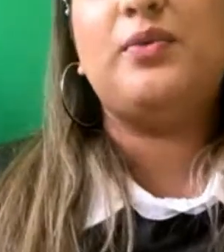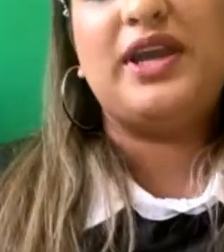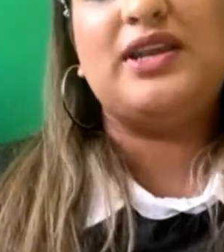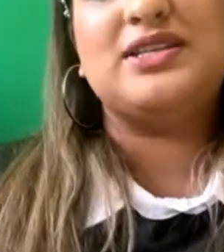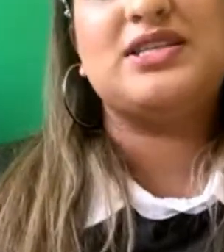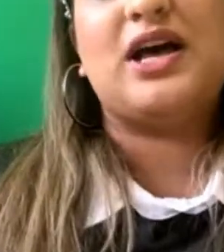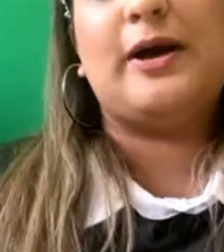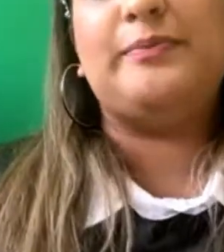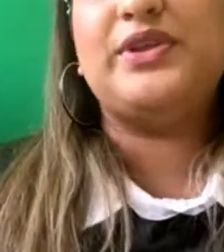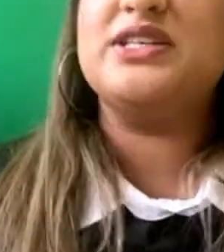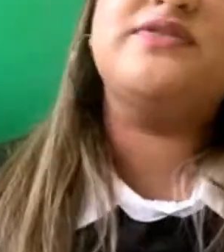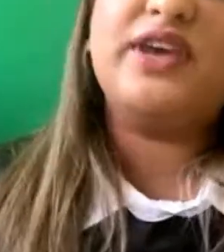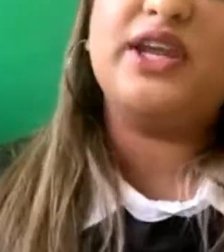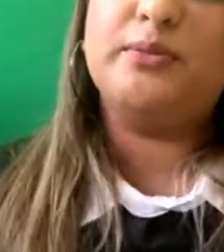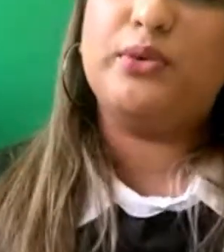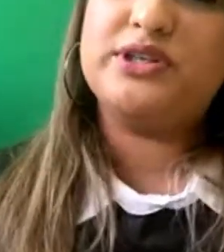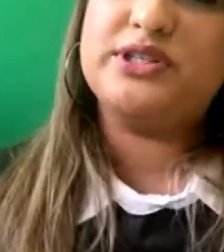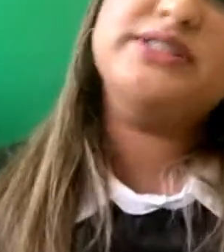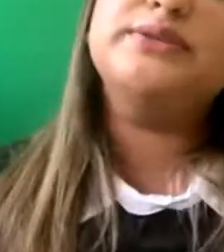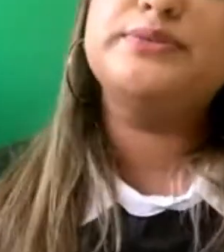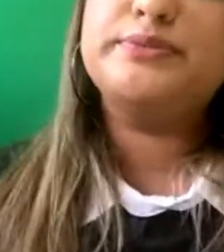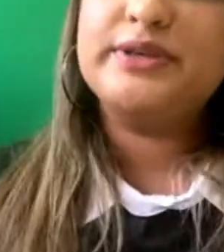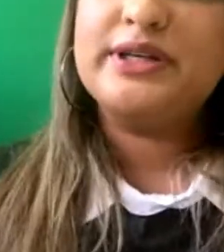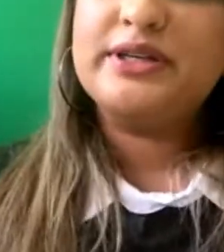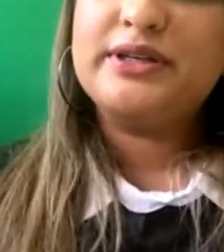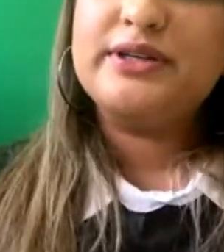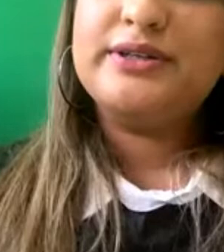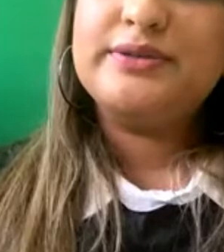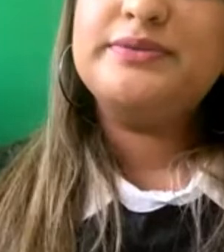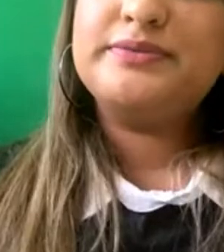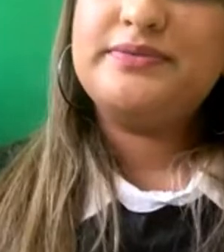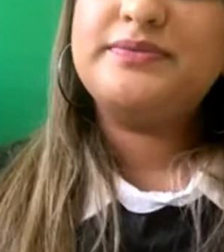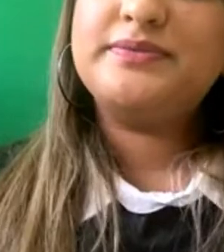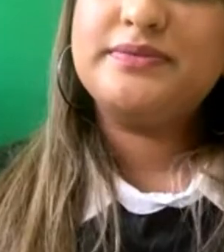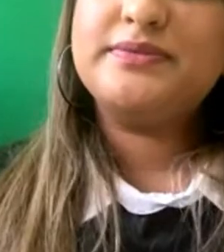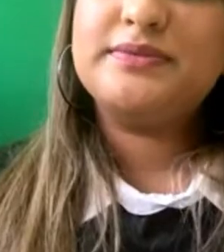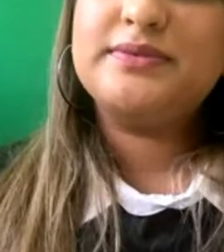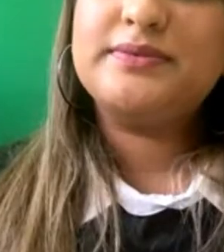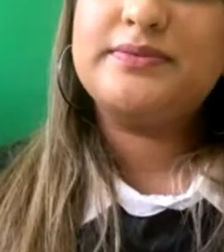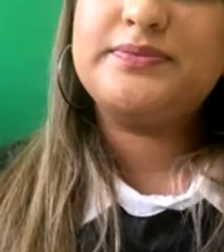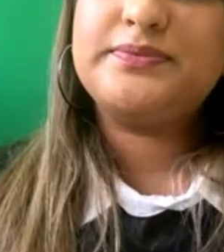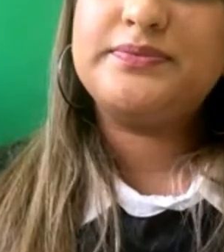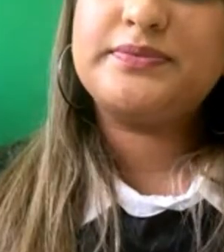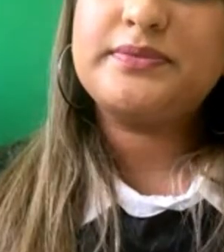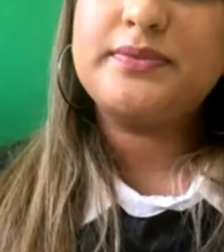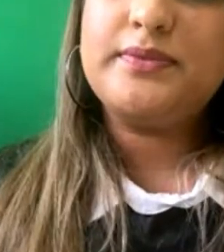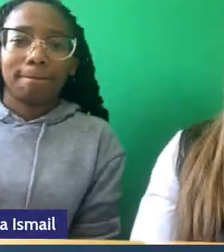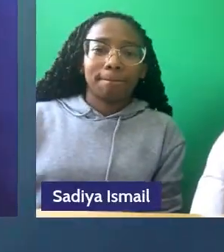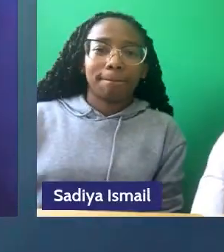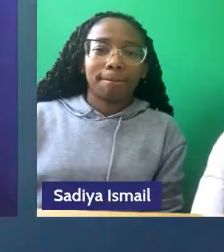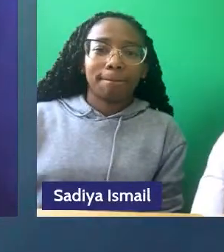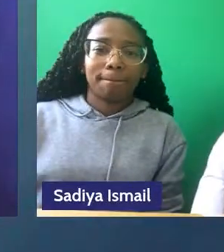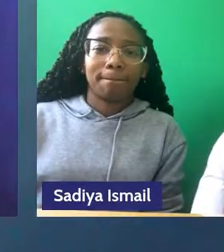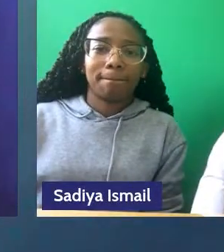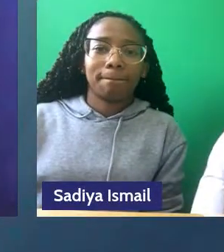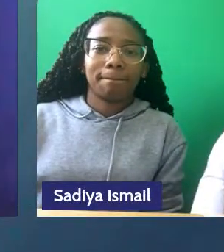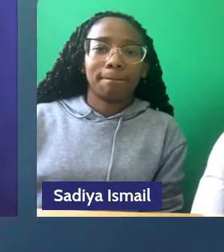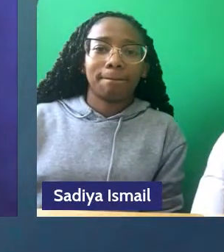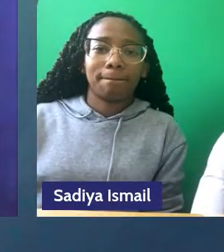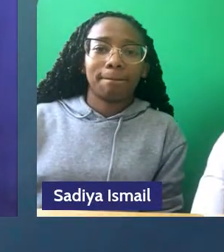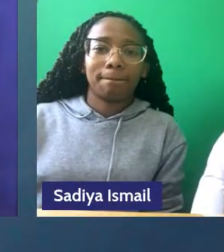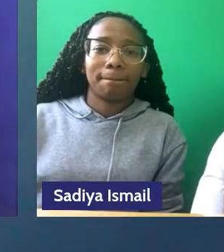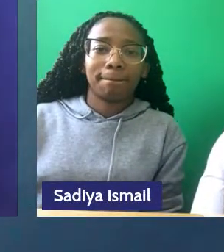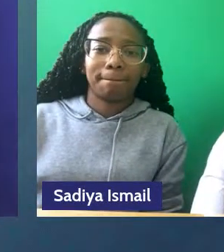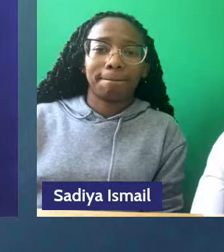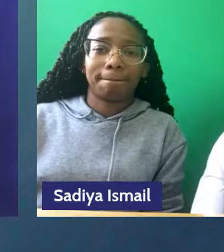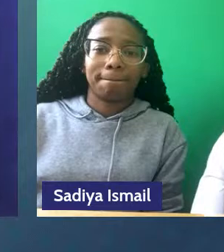that awareness is very important. When children from the deaf community graduate